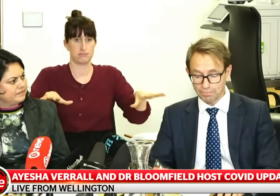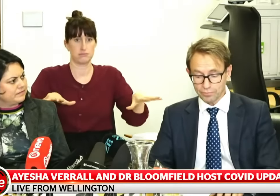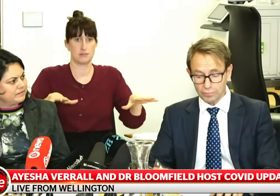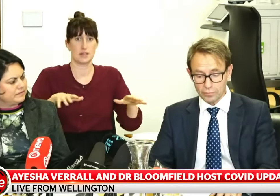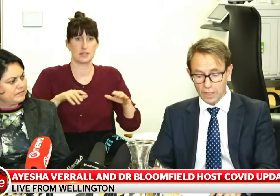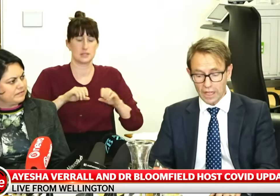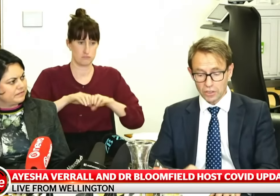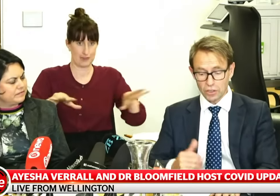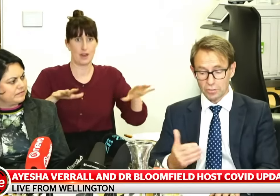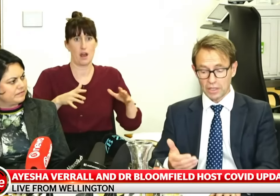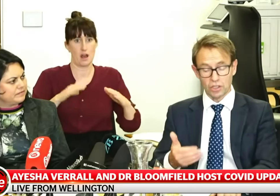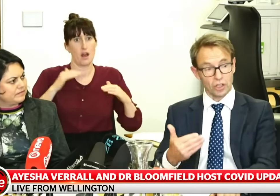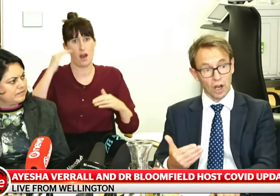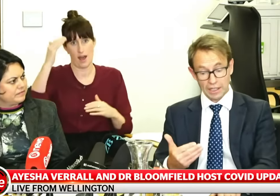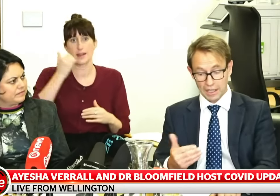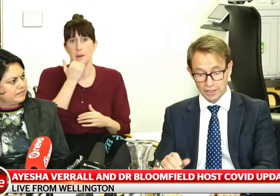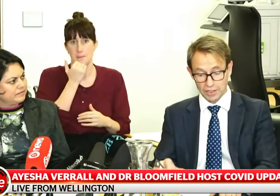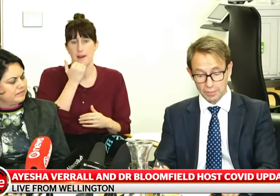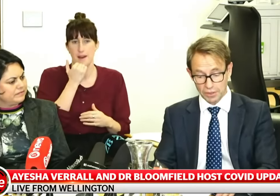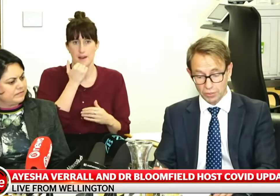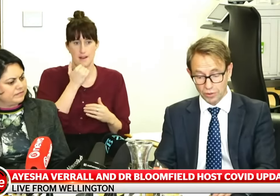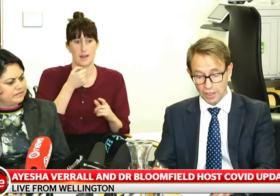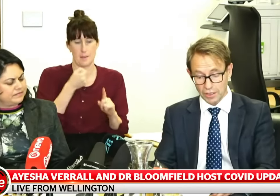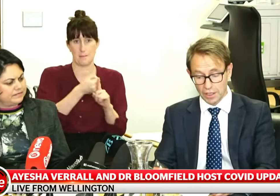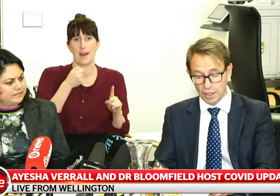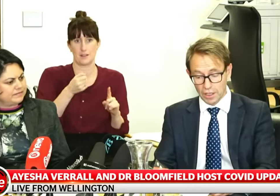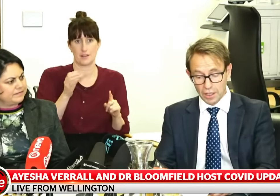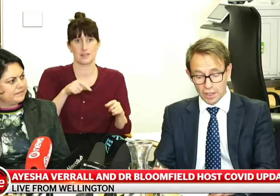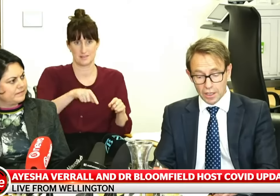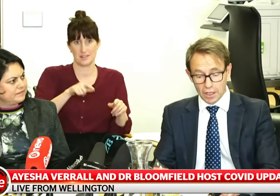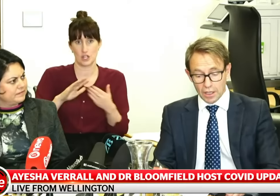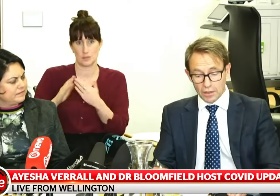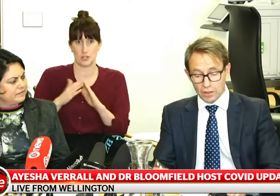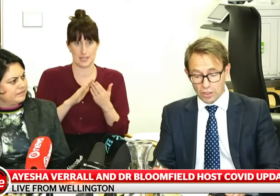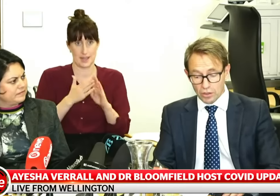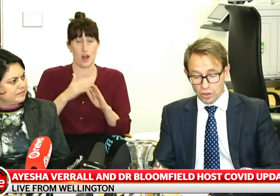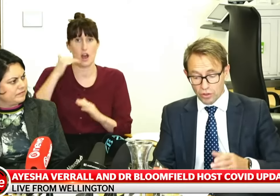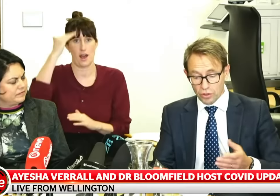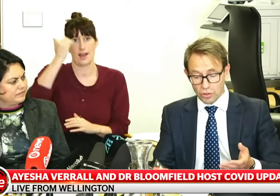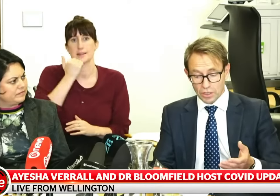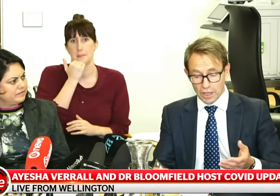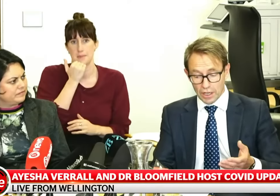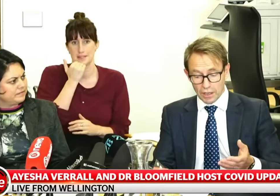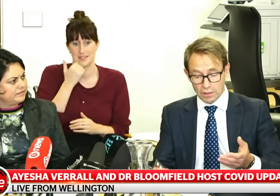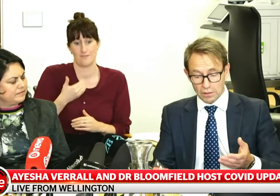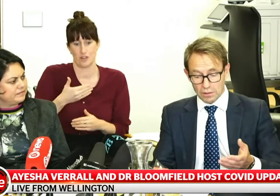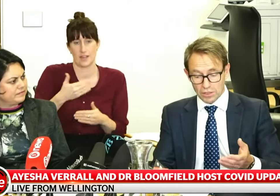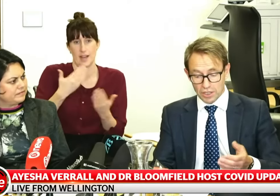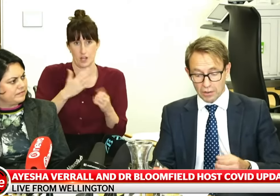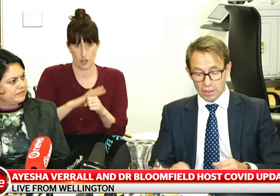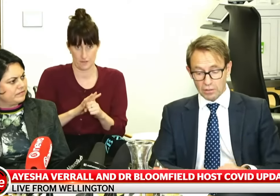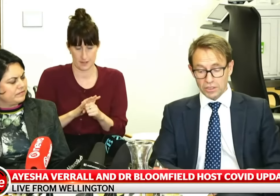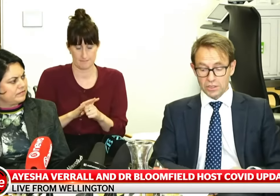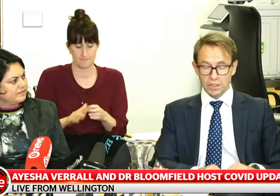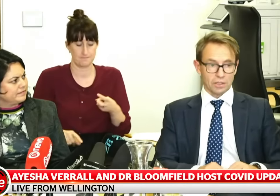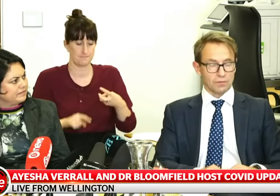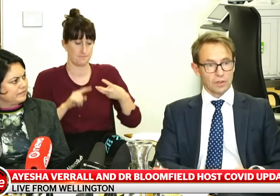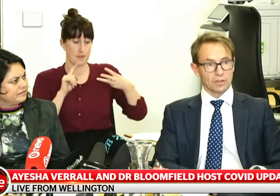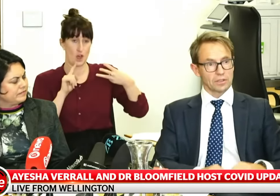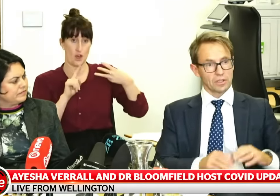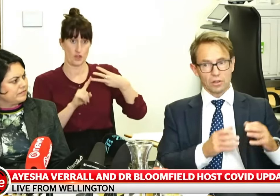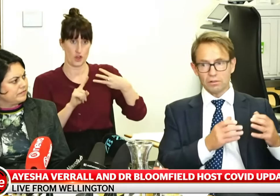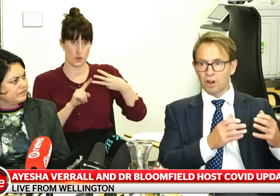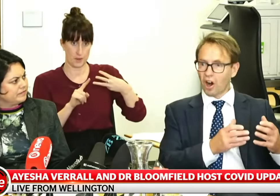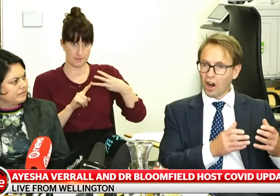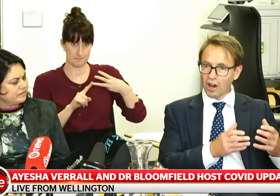community. And you'd imagine high case numbers with that. The third scenario is a